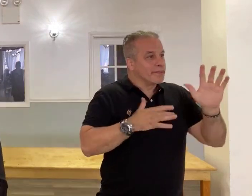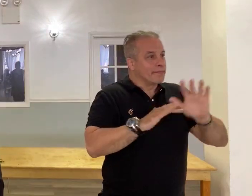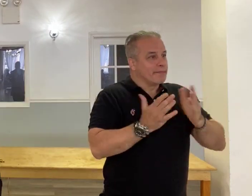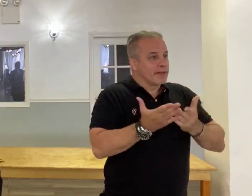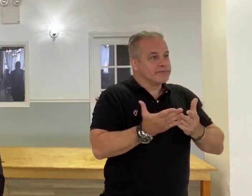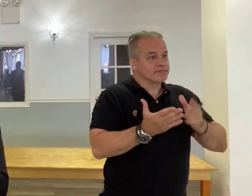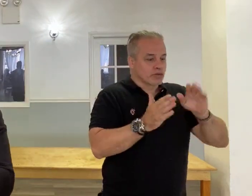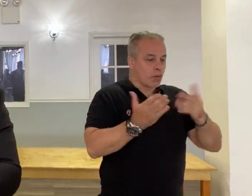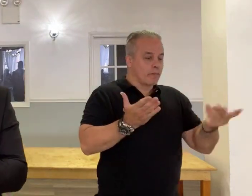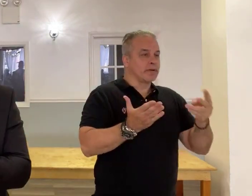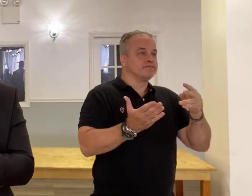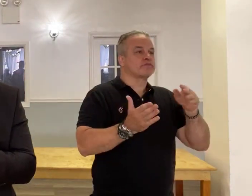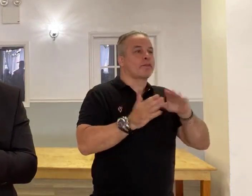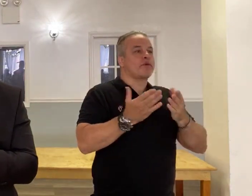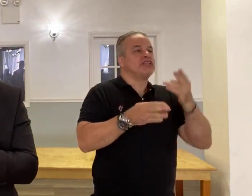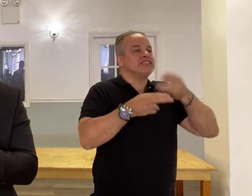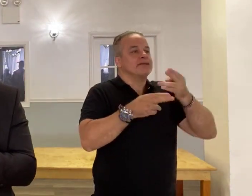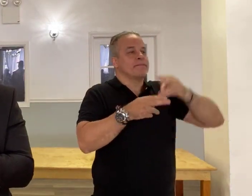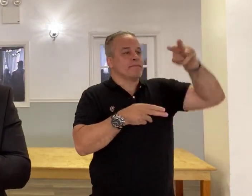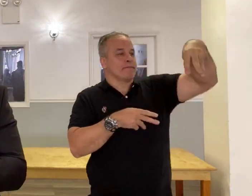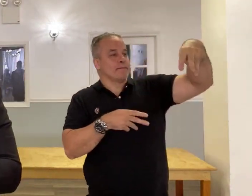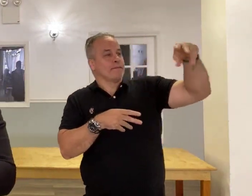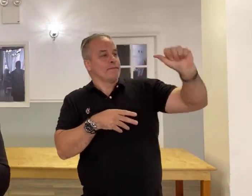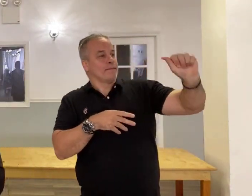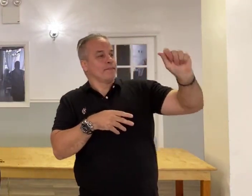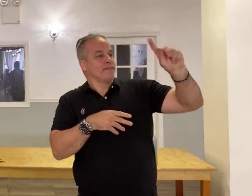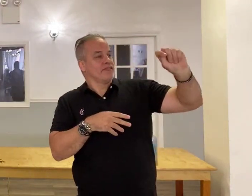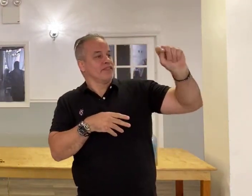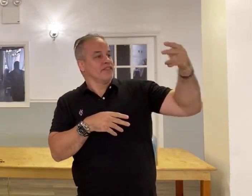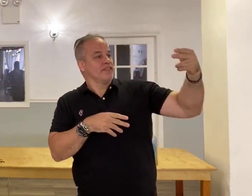more time, or two more times, amen?